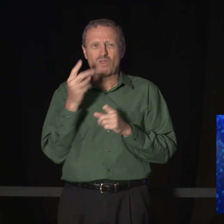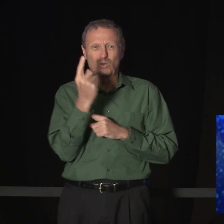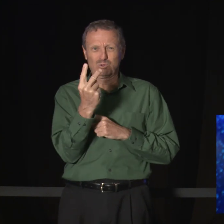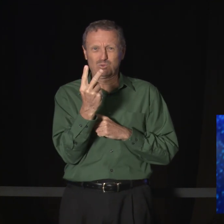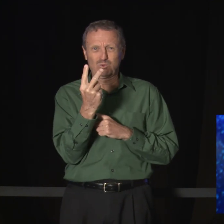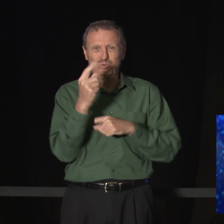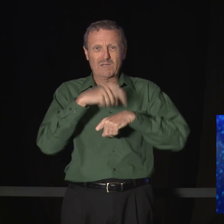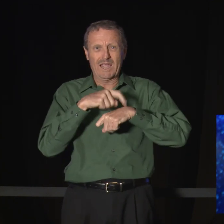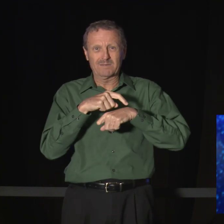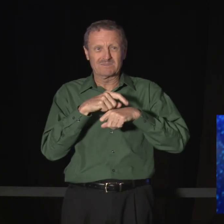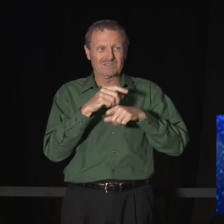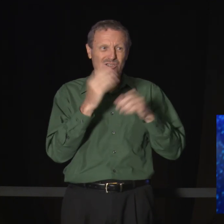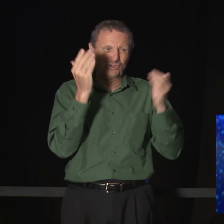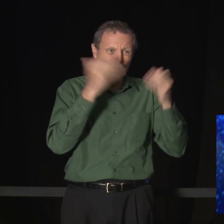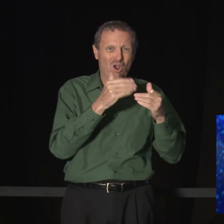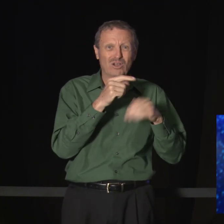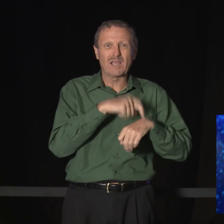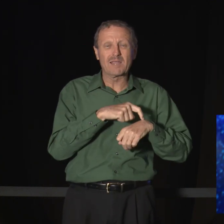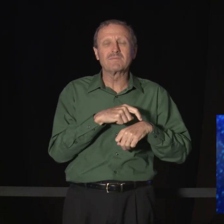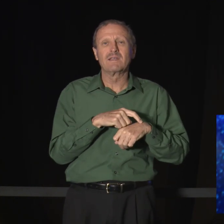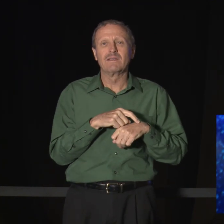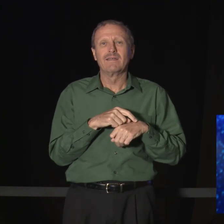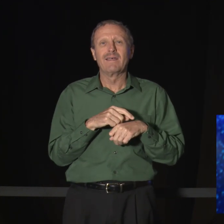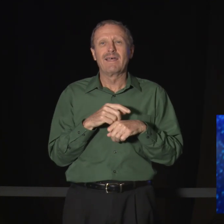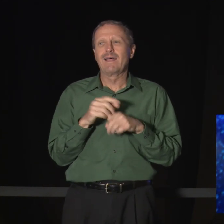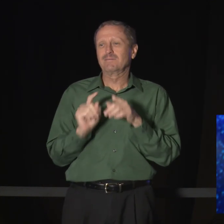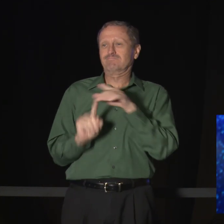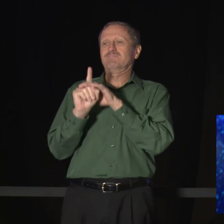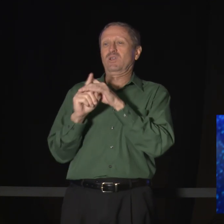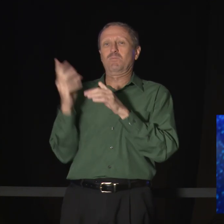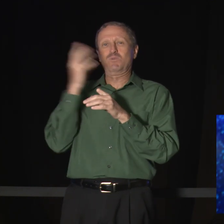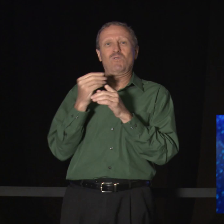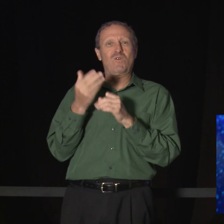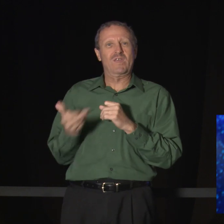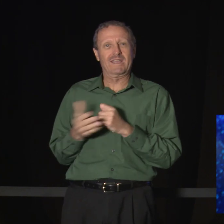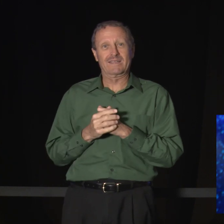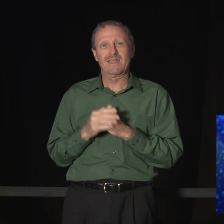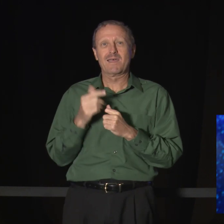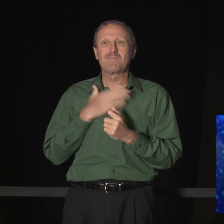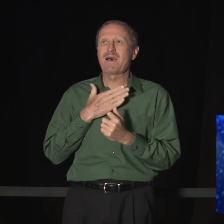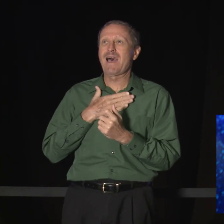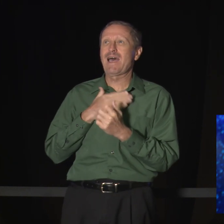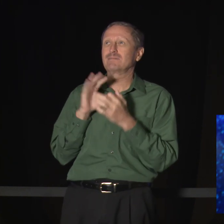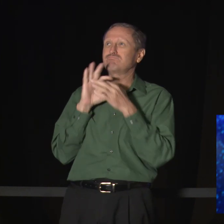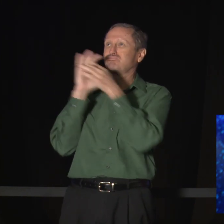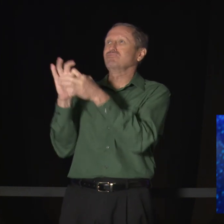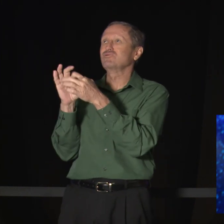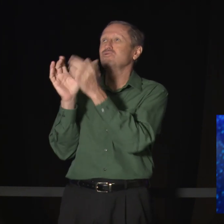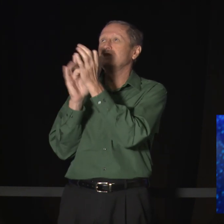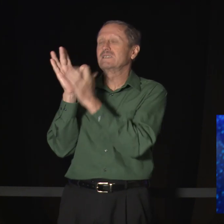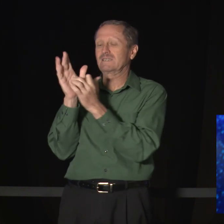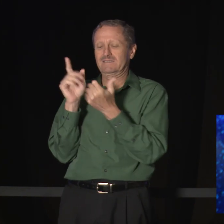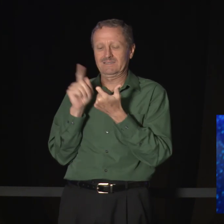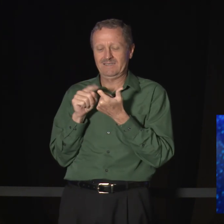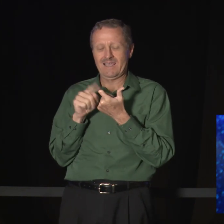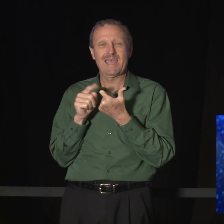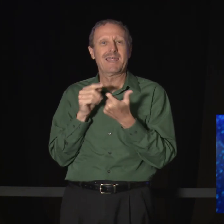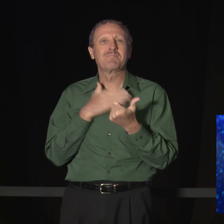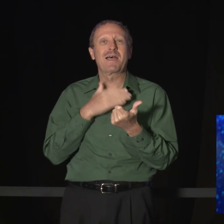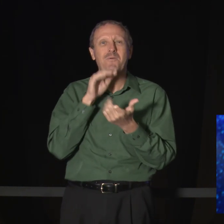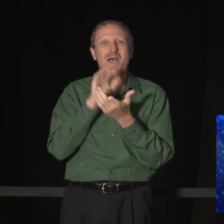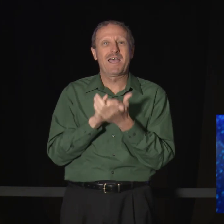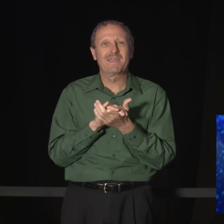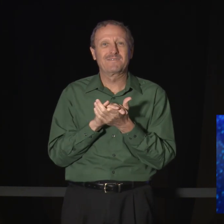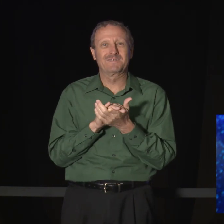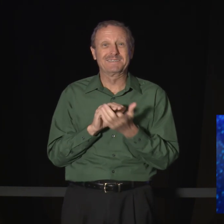dark periods came the most beautiful things of my life, my commitment to Jesus and my wife.